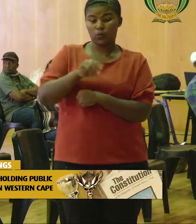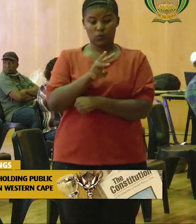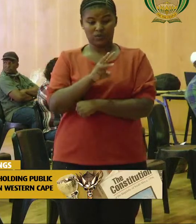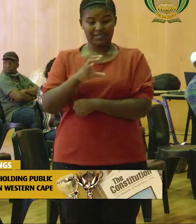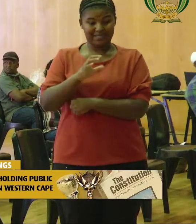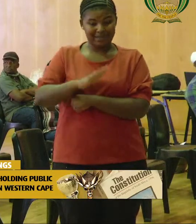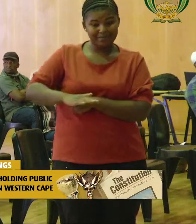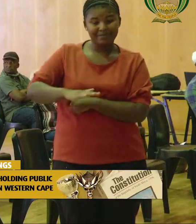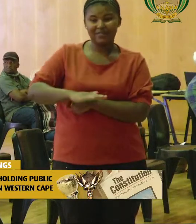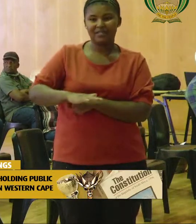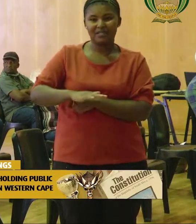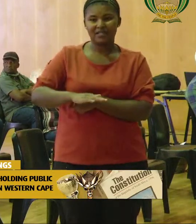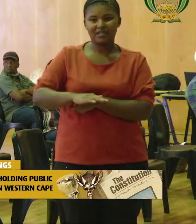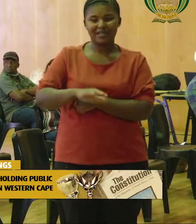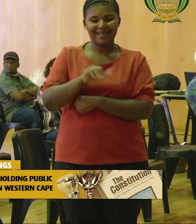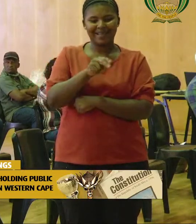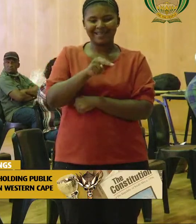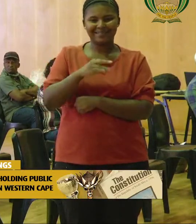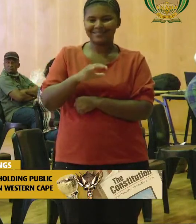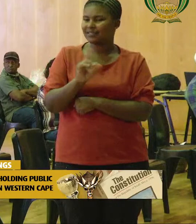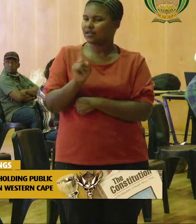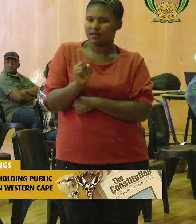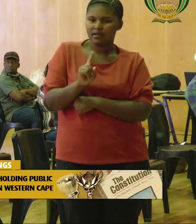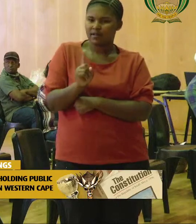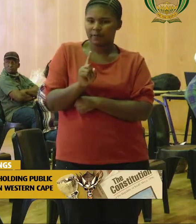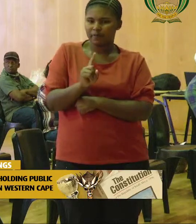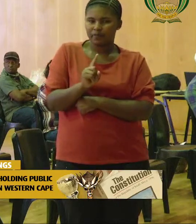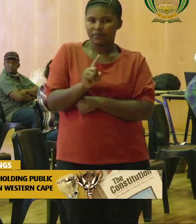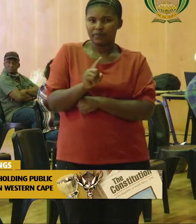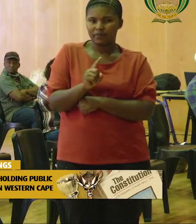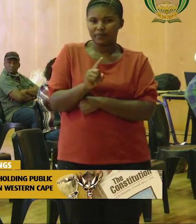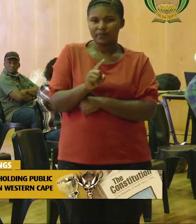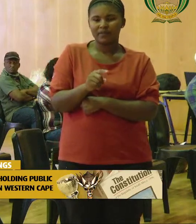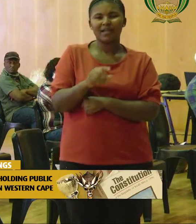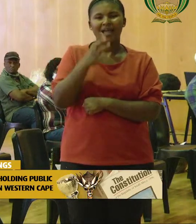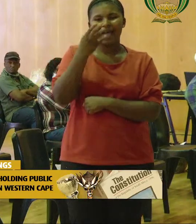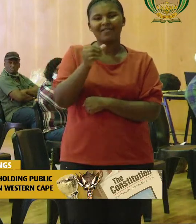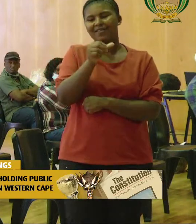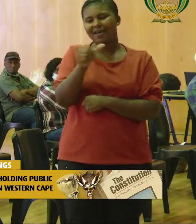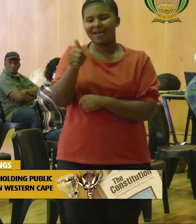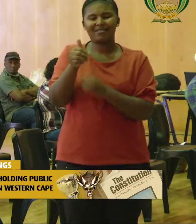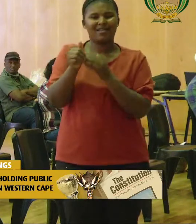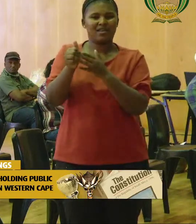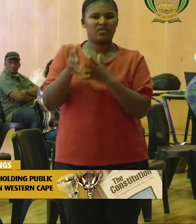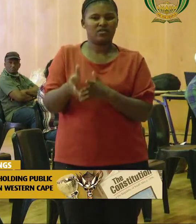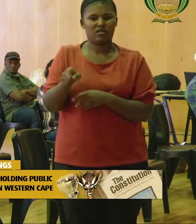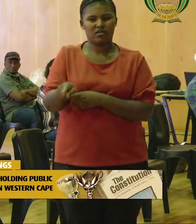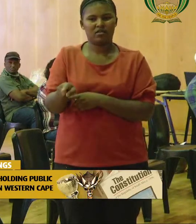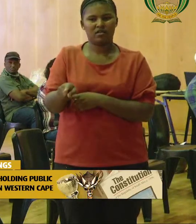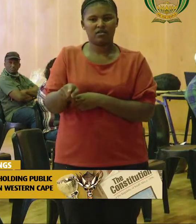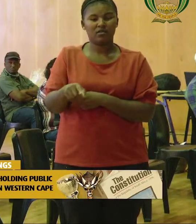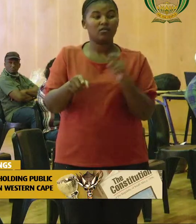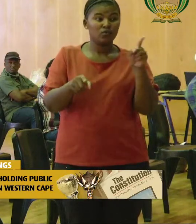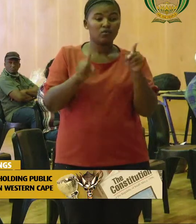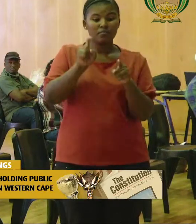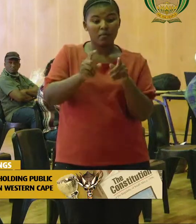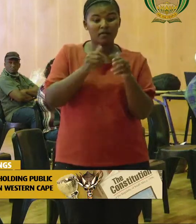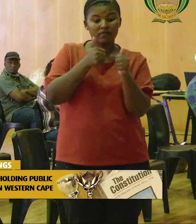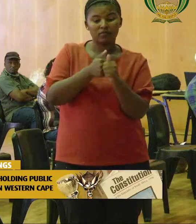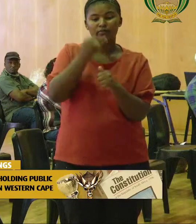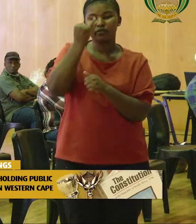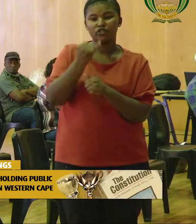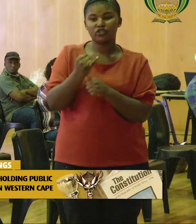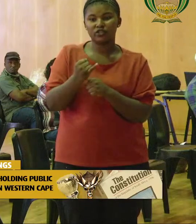Cape akuruli i-ANC, ifika kurula abanye abantu. So nina yenzani i-follow up nijonge into